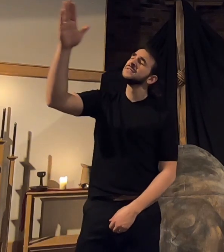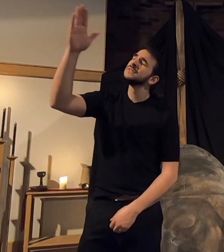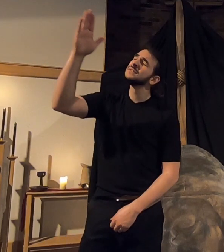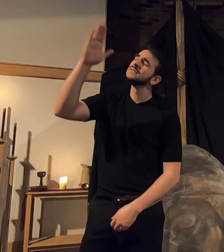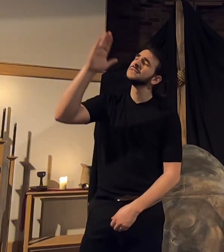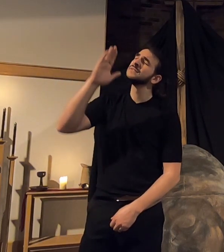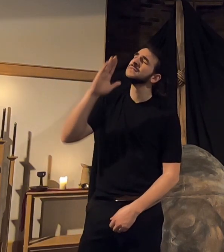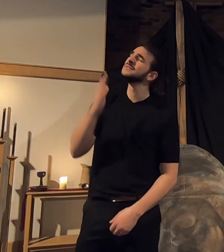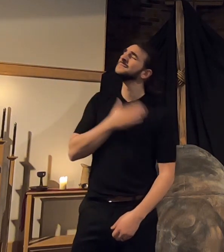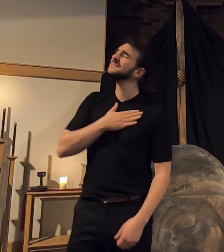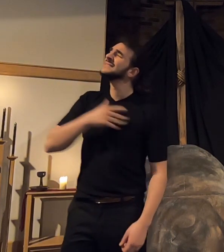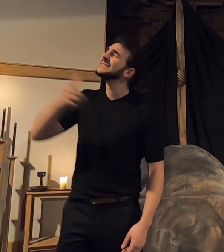22.